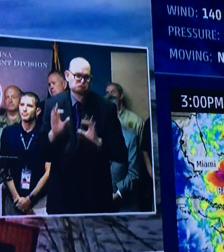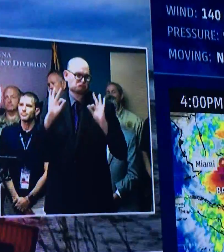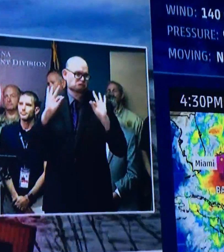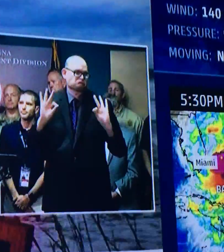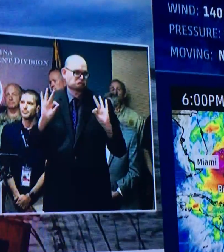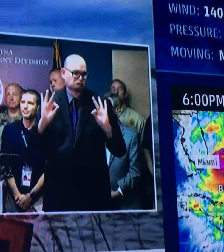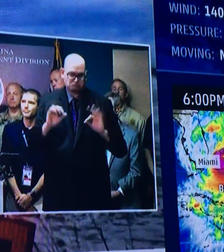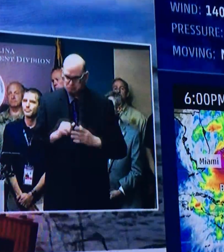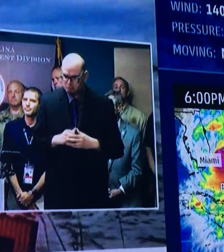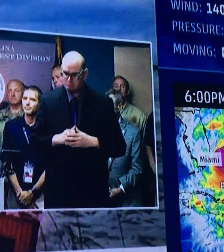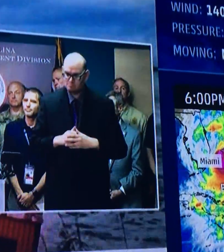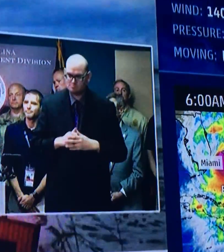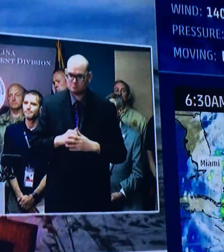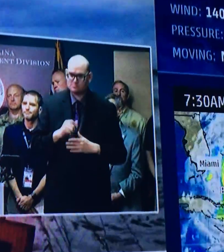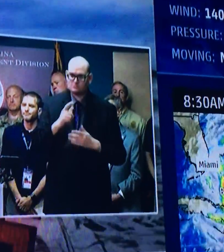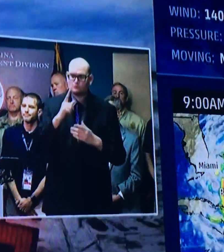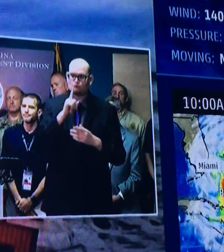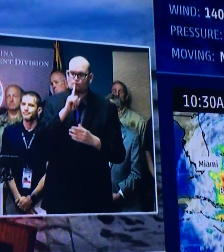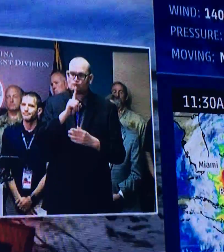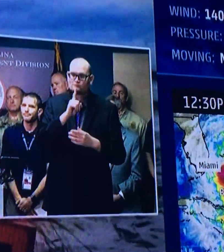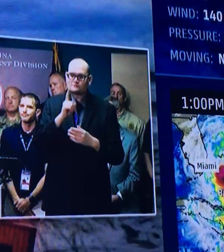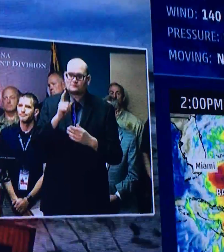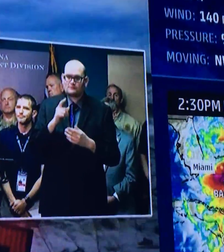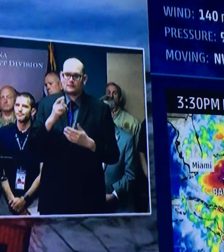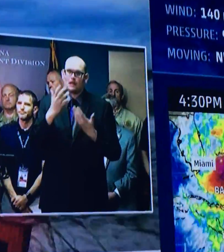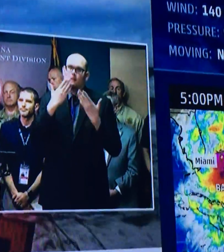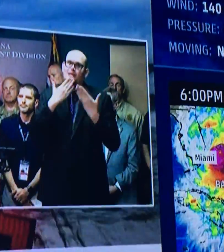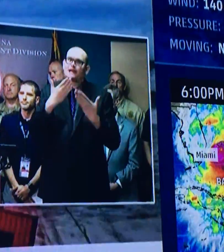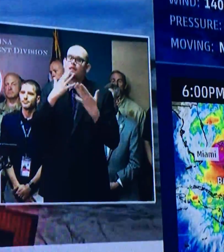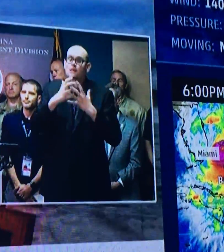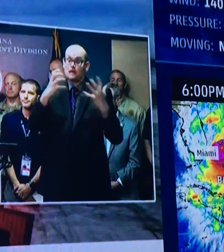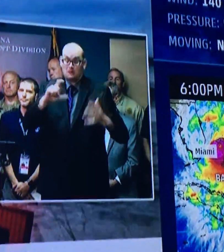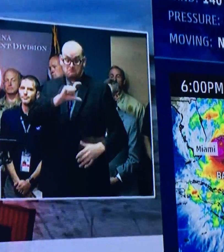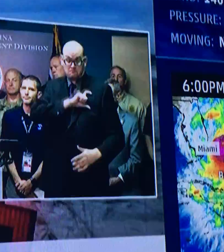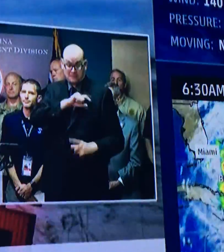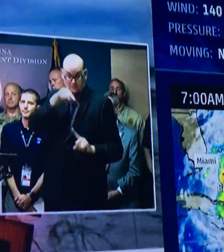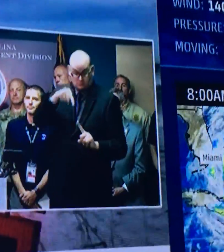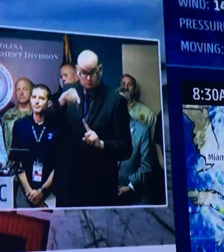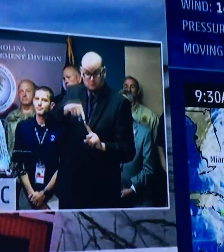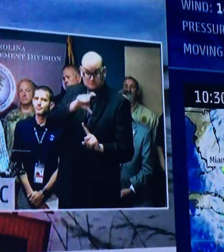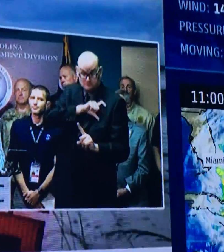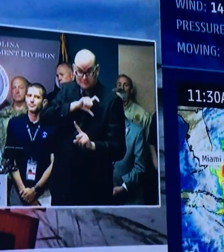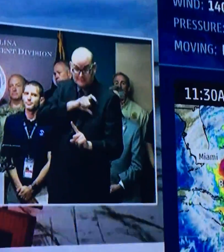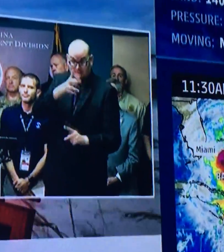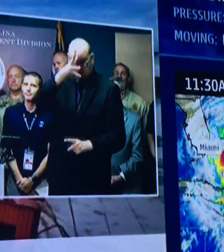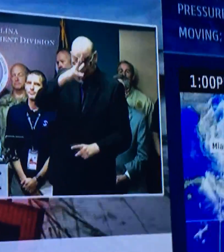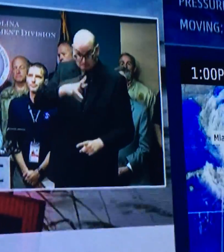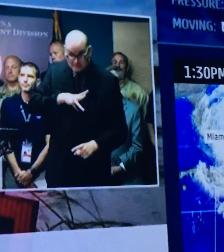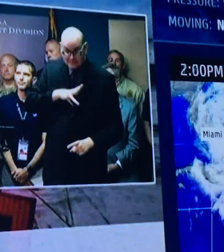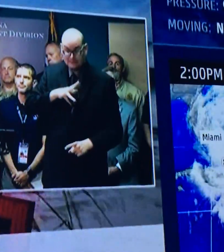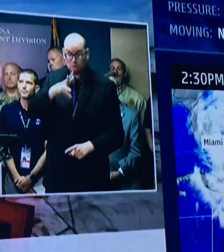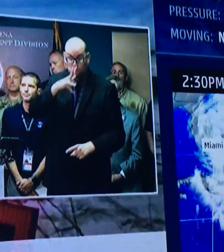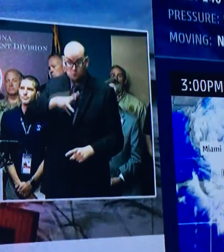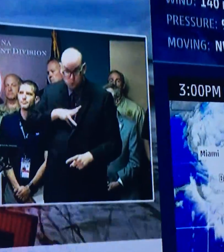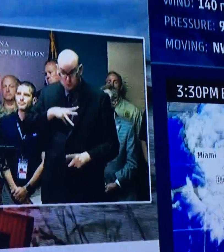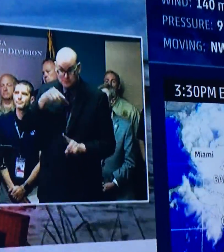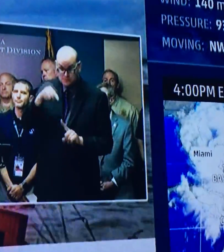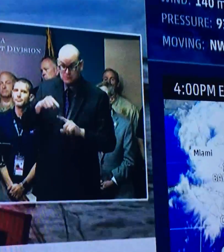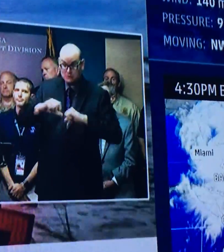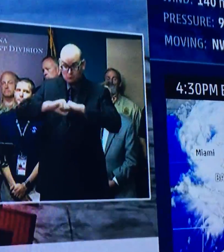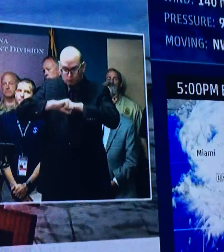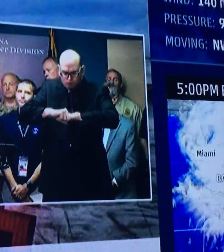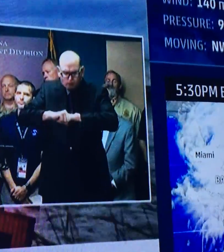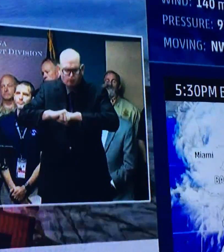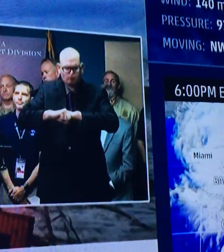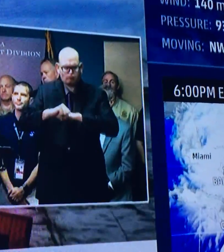them, all of our law enforcement men and women, all of the National Guardsmen, all of our